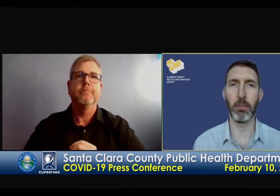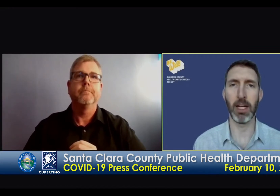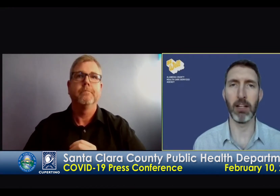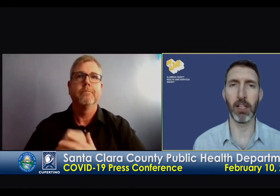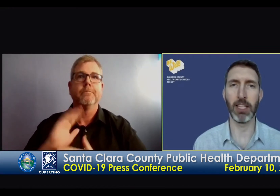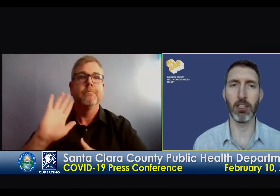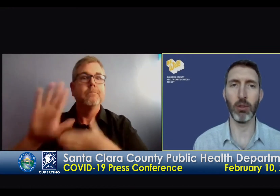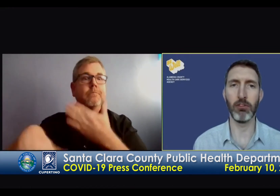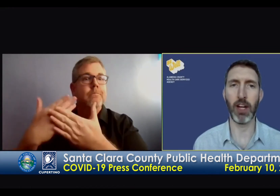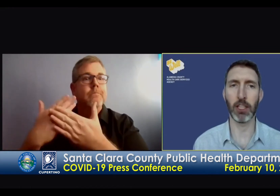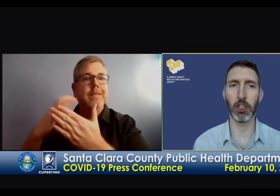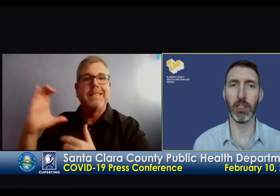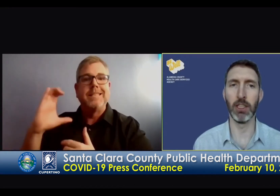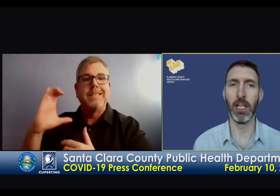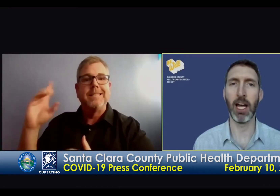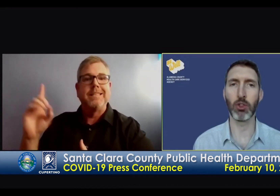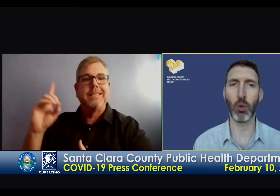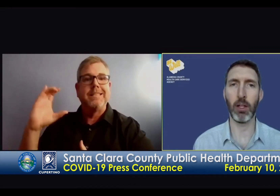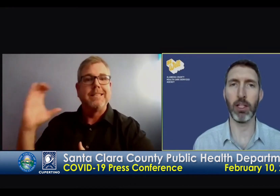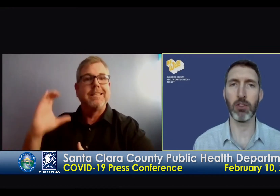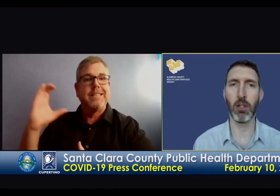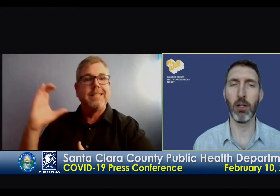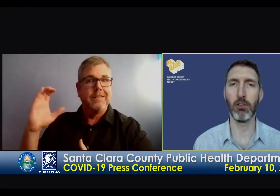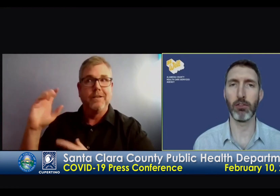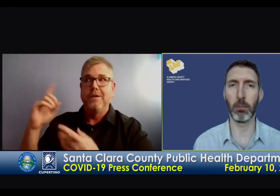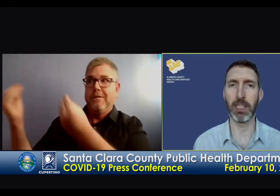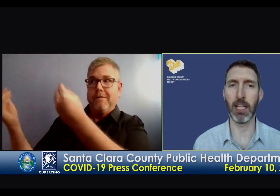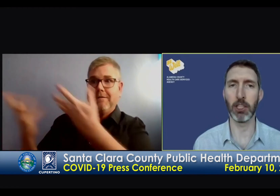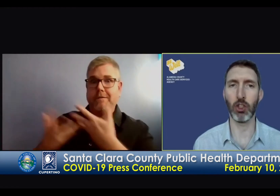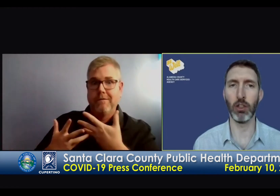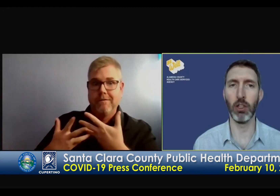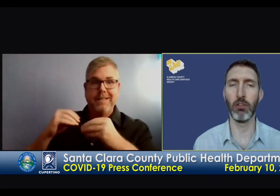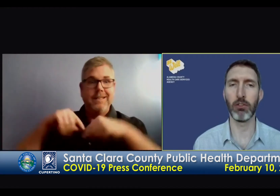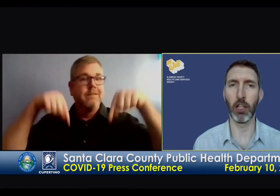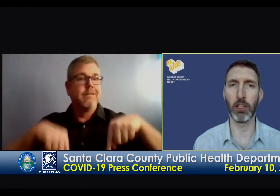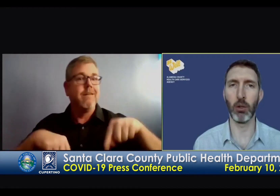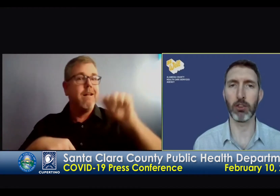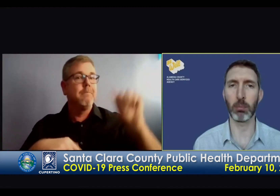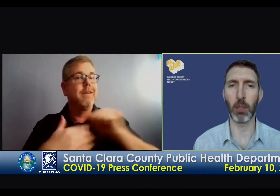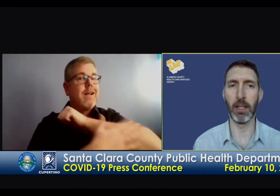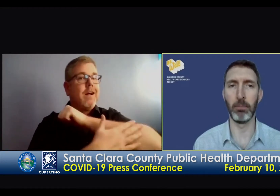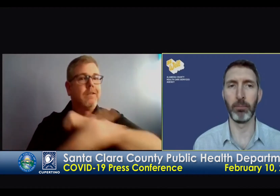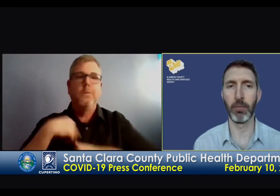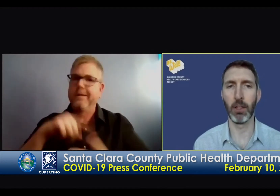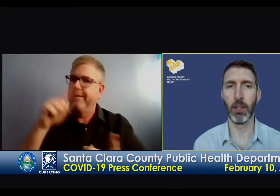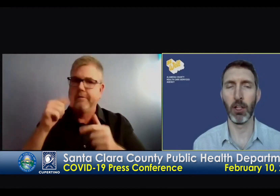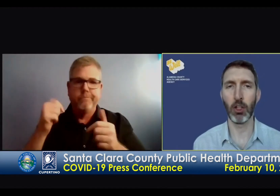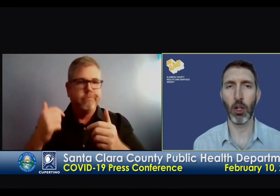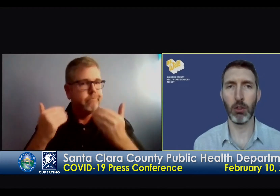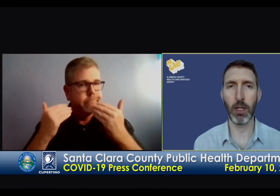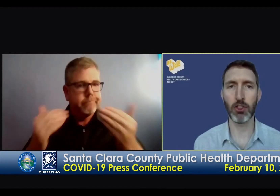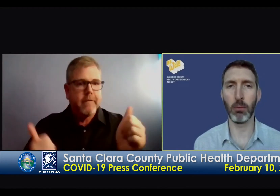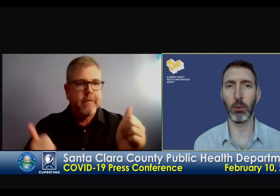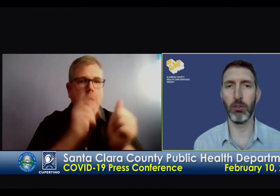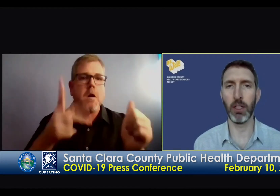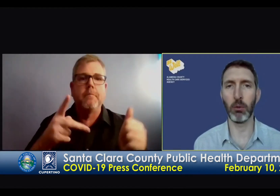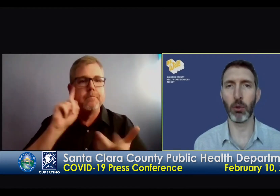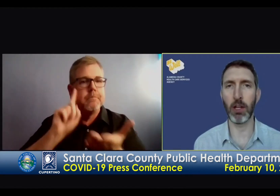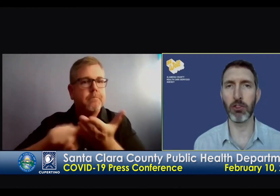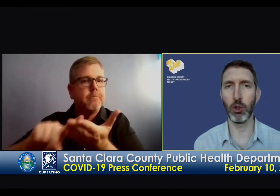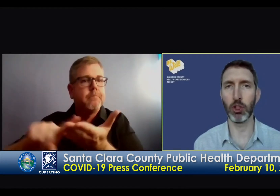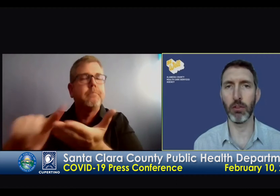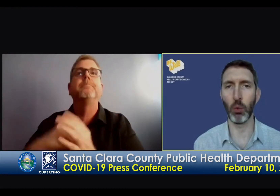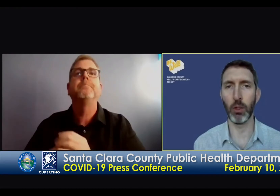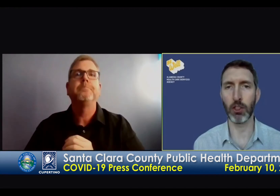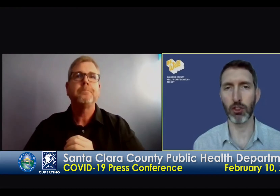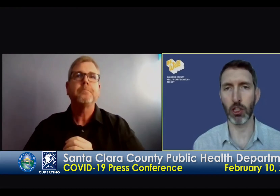exposures that may have led to infection, as well as for potential for ongoing spread. COVID rates are improving with the